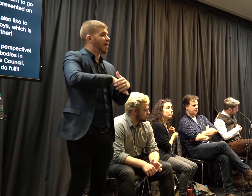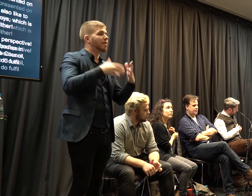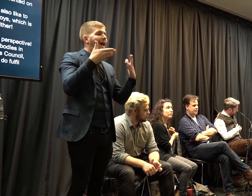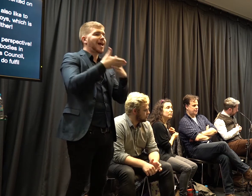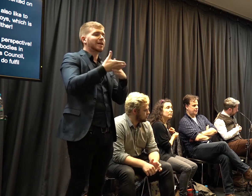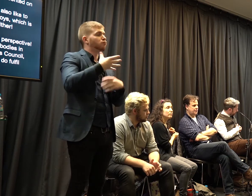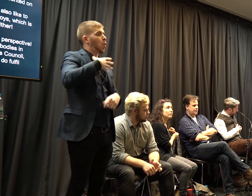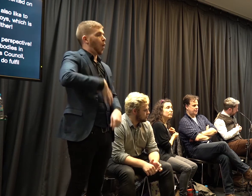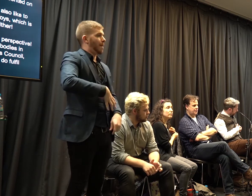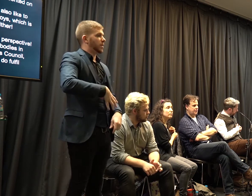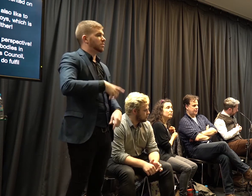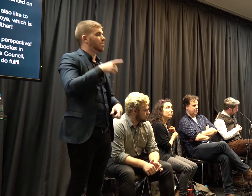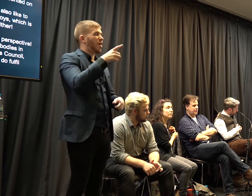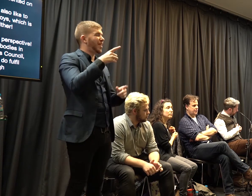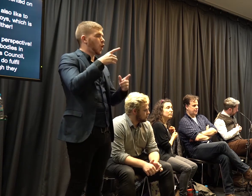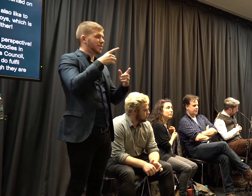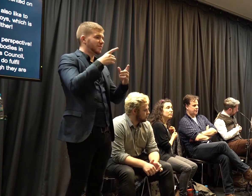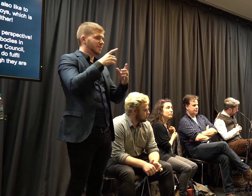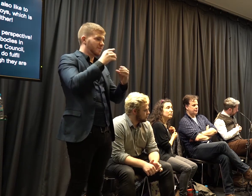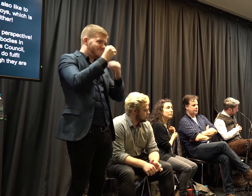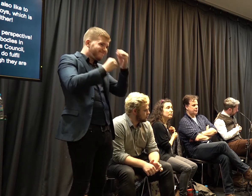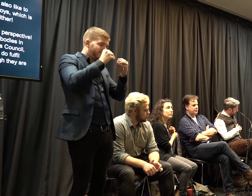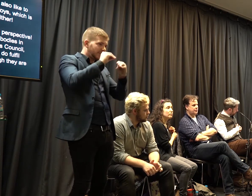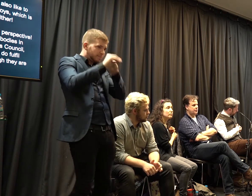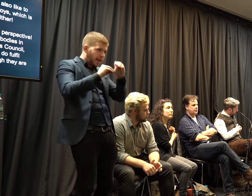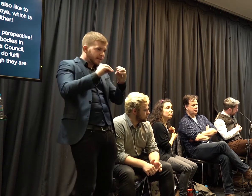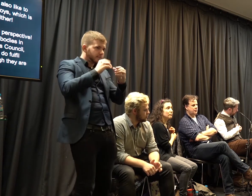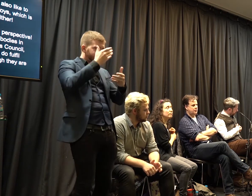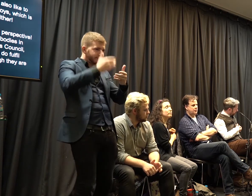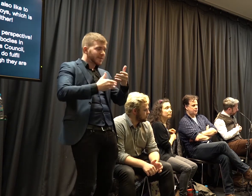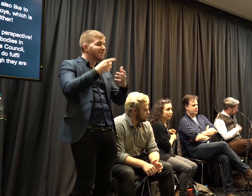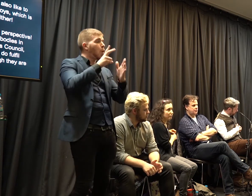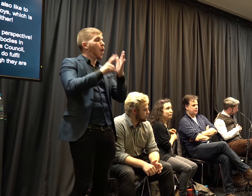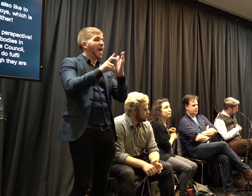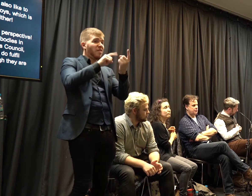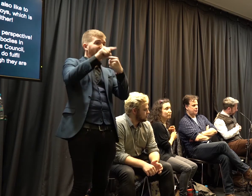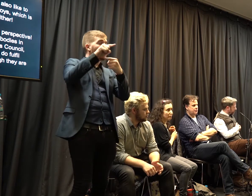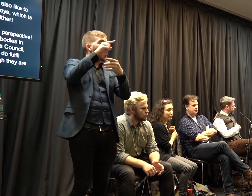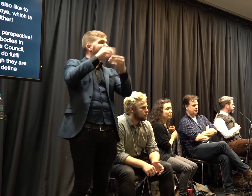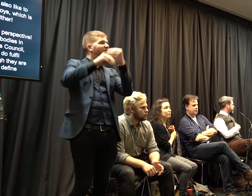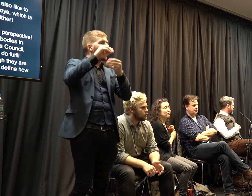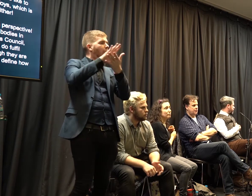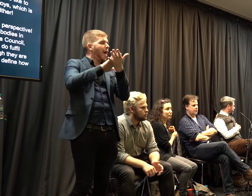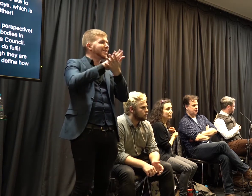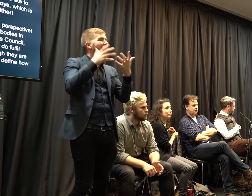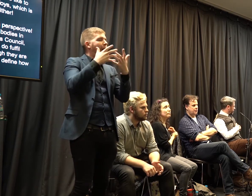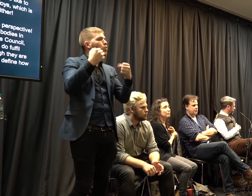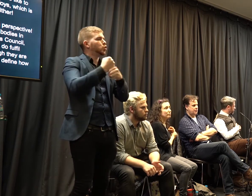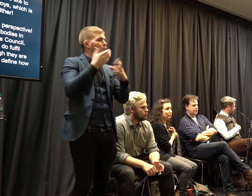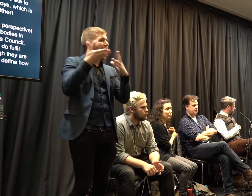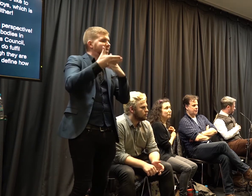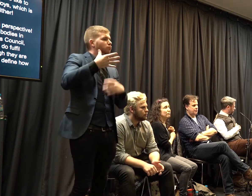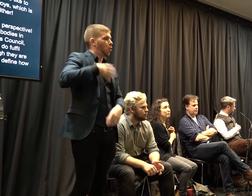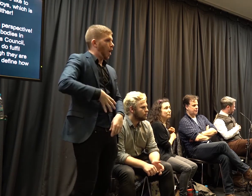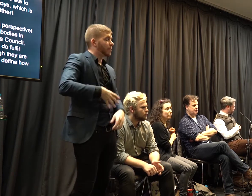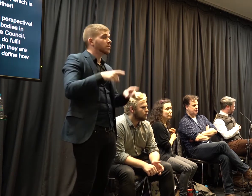access requirements, although they're not well defined. It's for the organisations to define how they will do that. But also